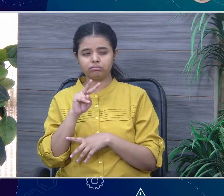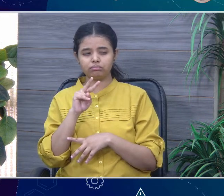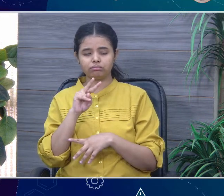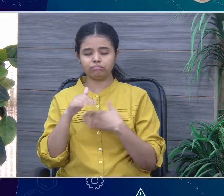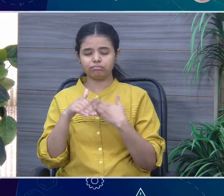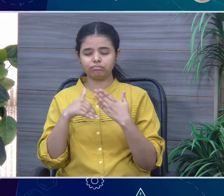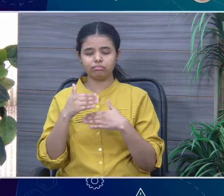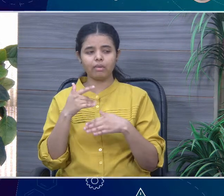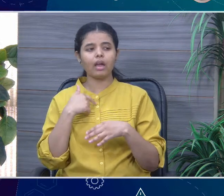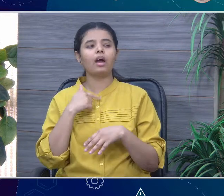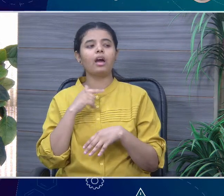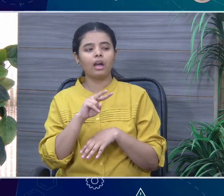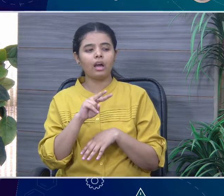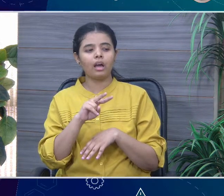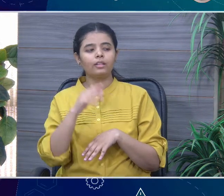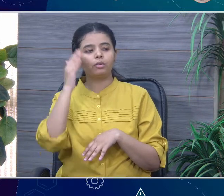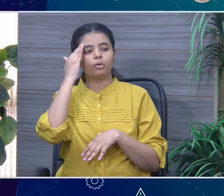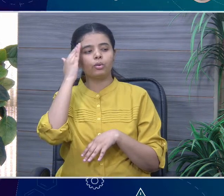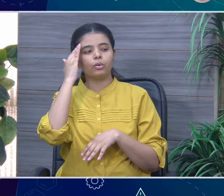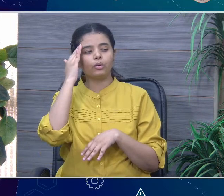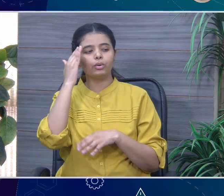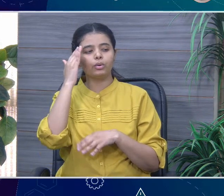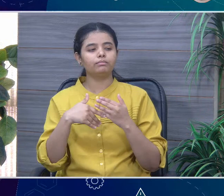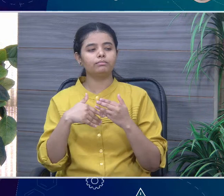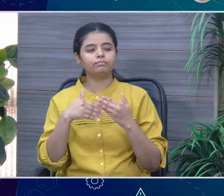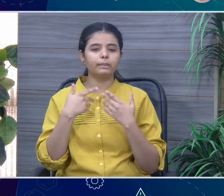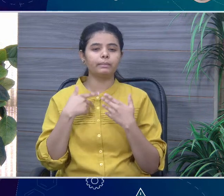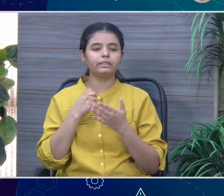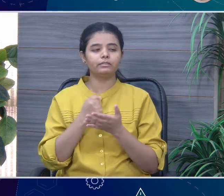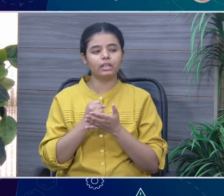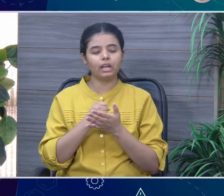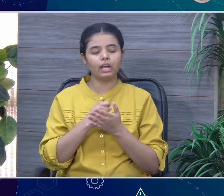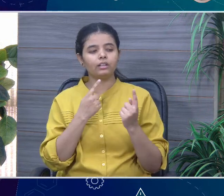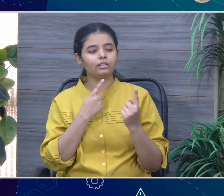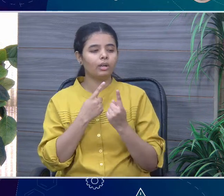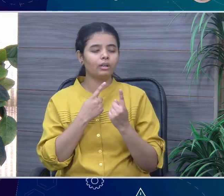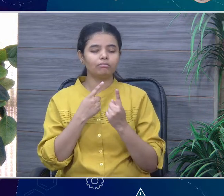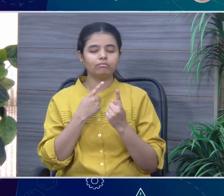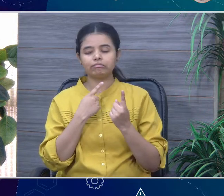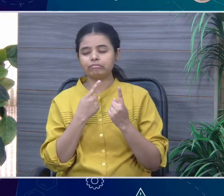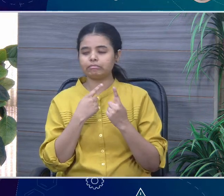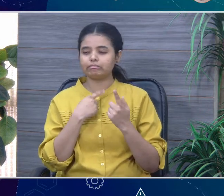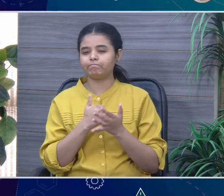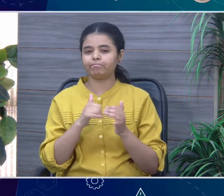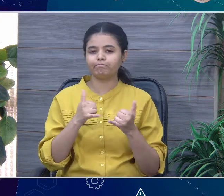general classroom. So the buddy here is helping the child to come